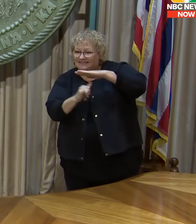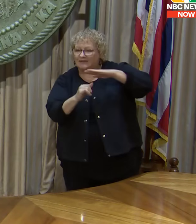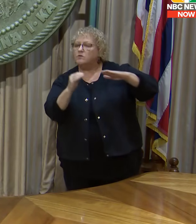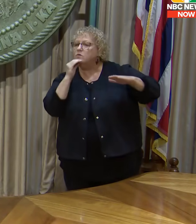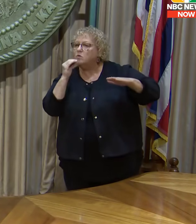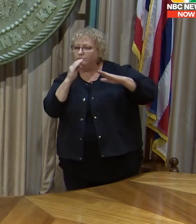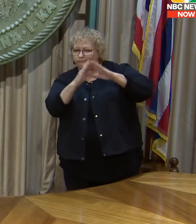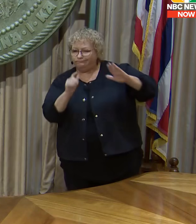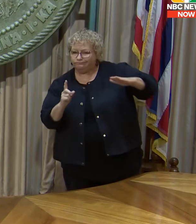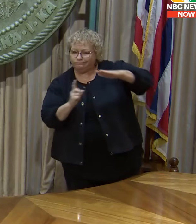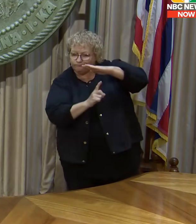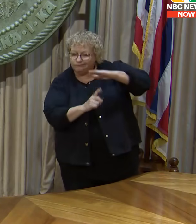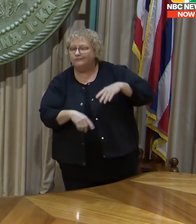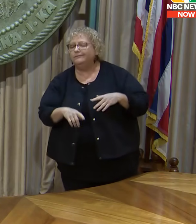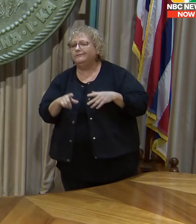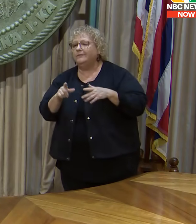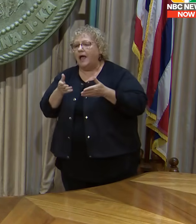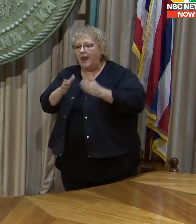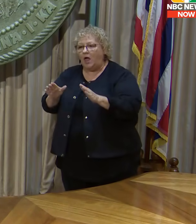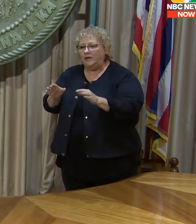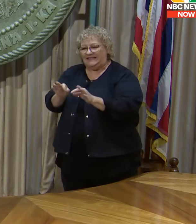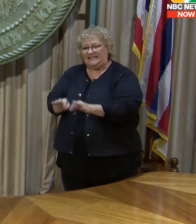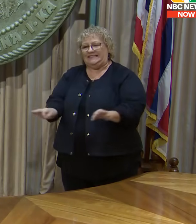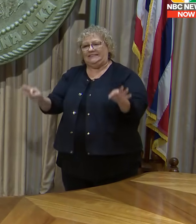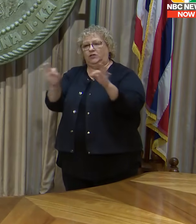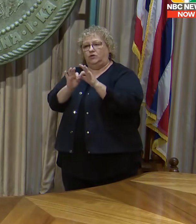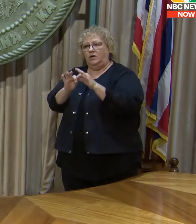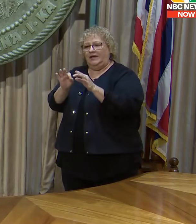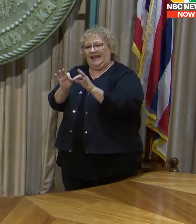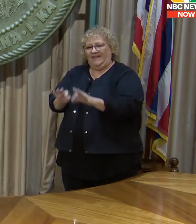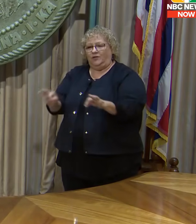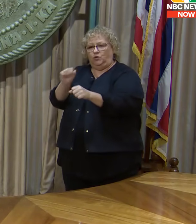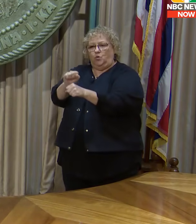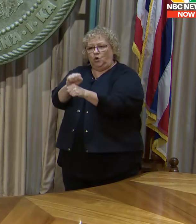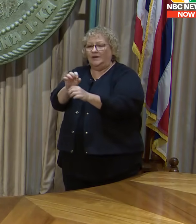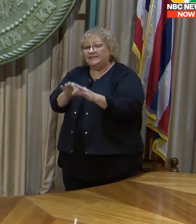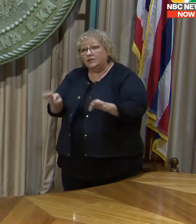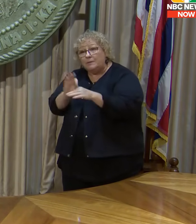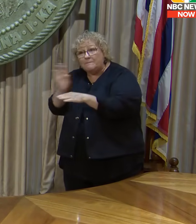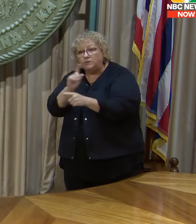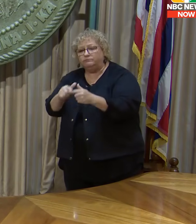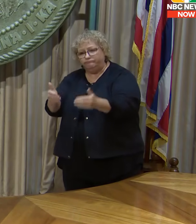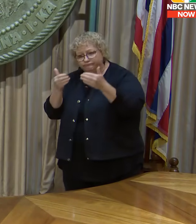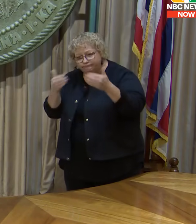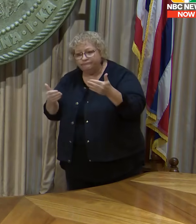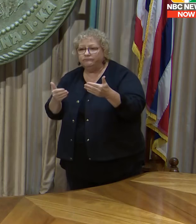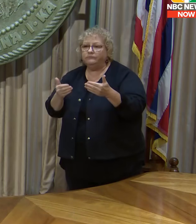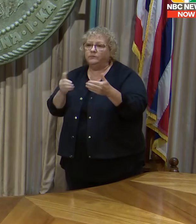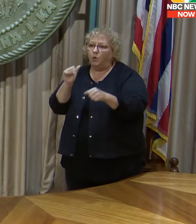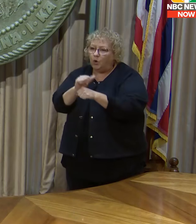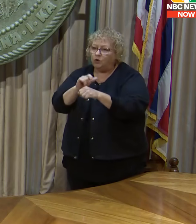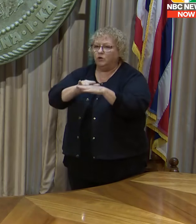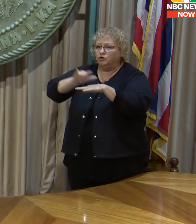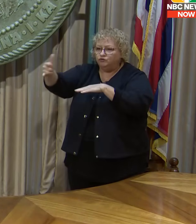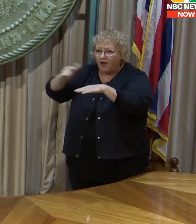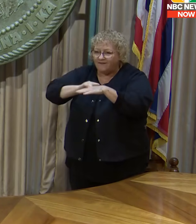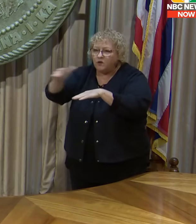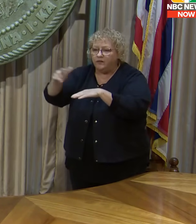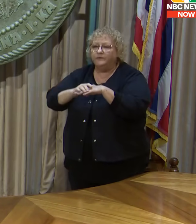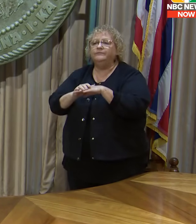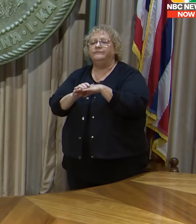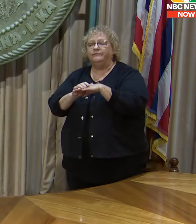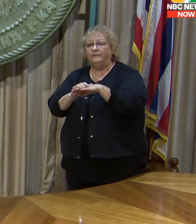and allowing essential infrastructure and essential businesses to proceed, and they will